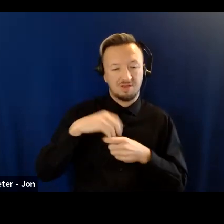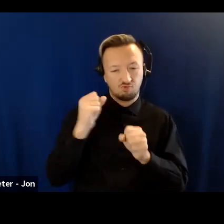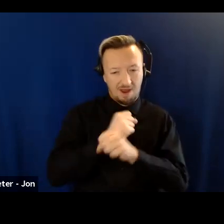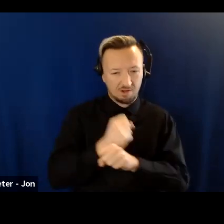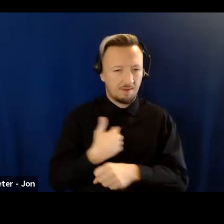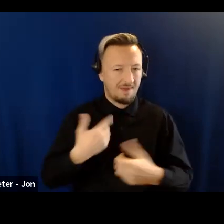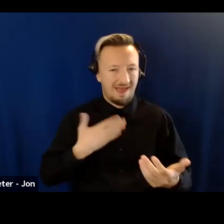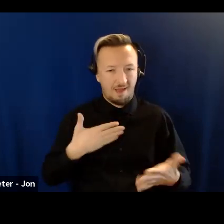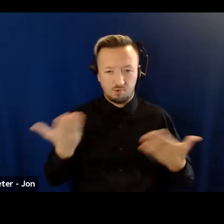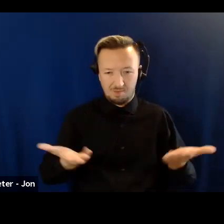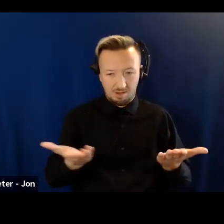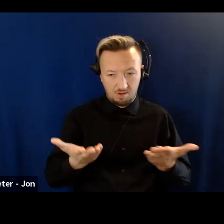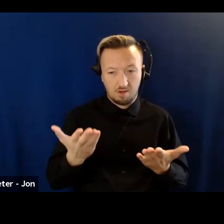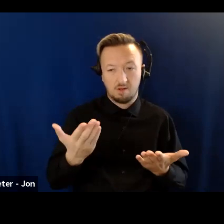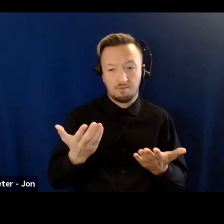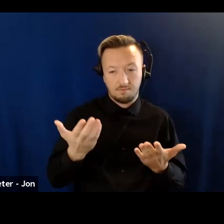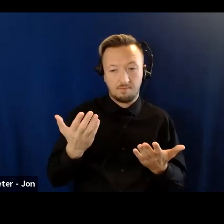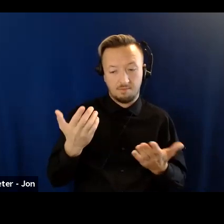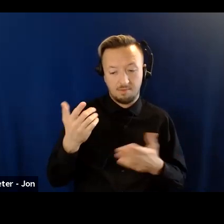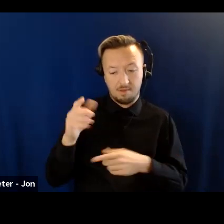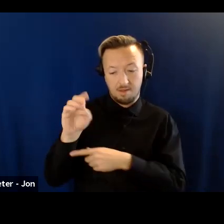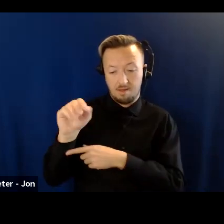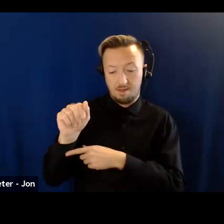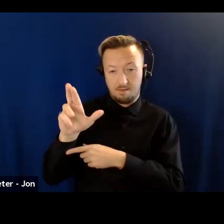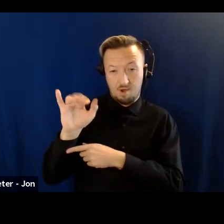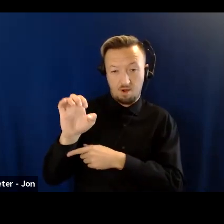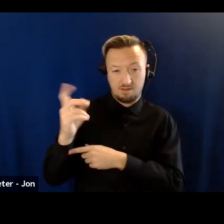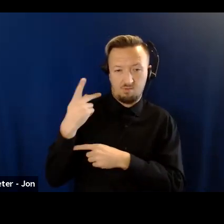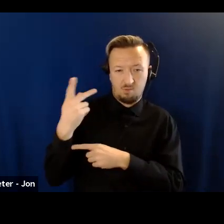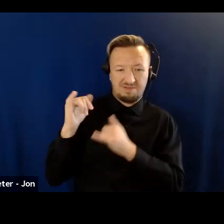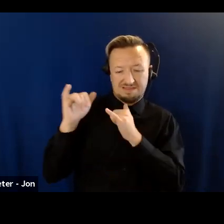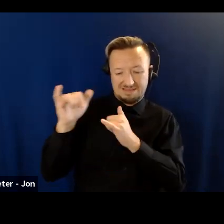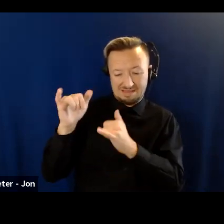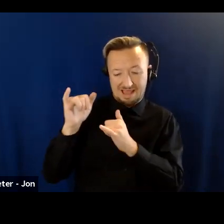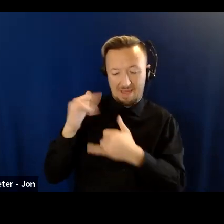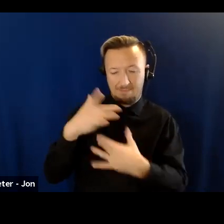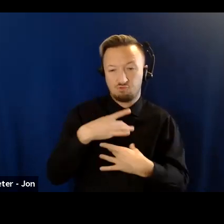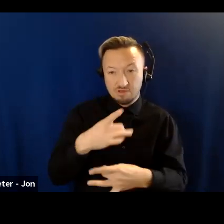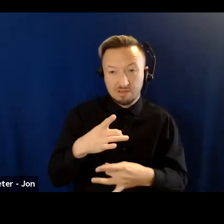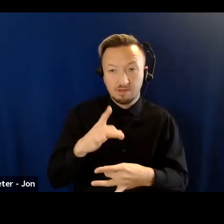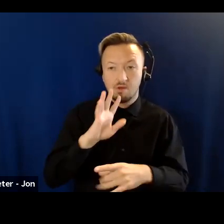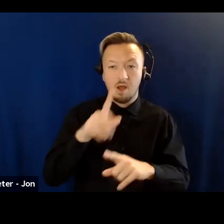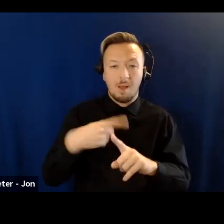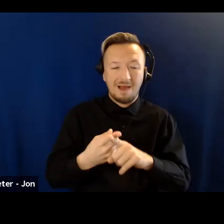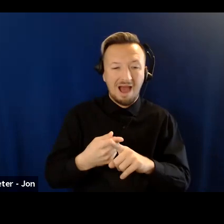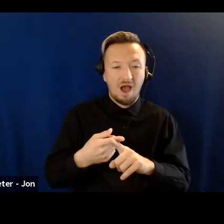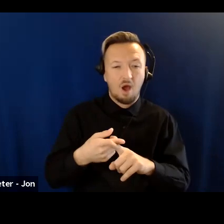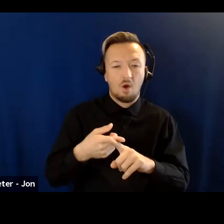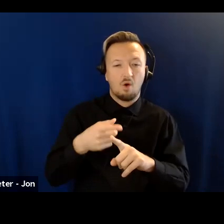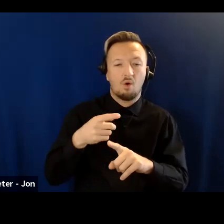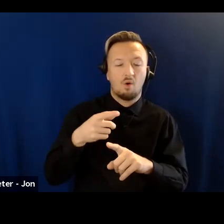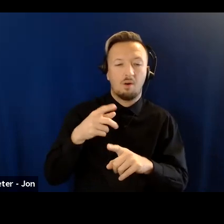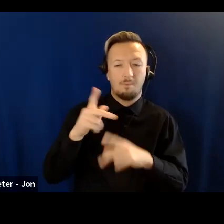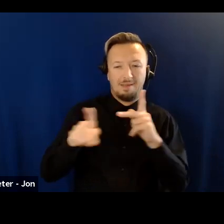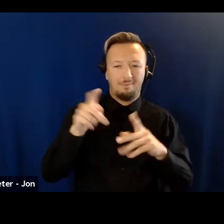you today. I share lots of Marcy's interest in, we can talk about institutionalization. I share lots